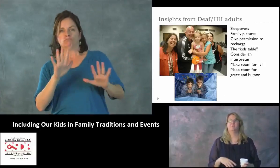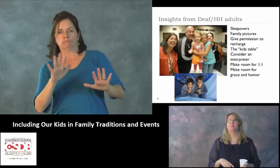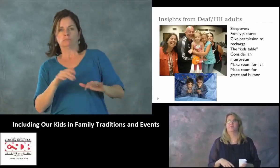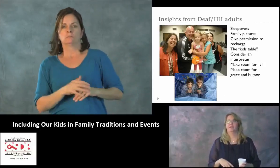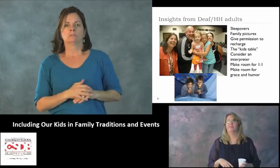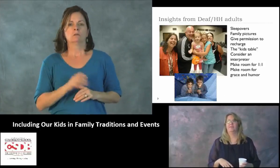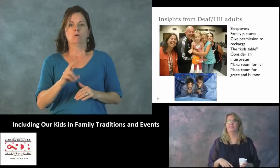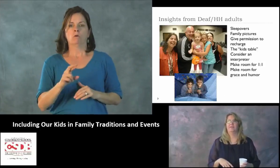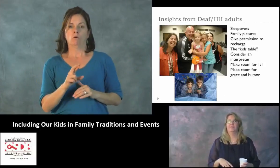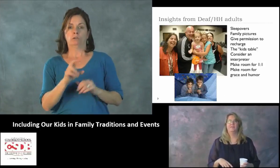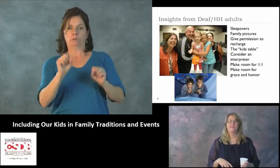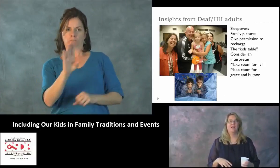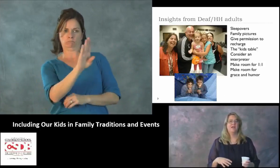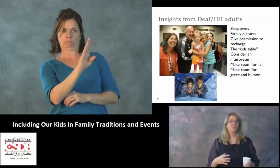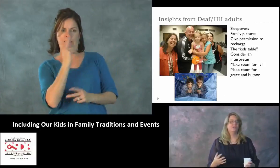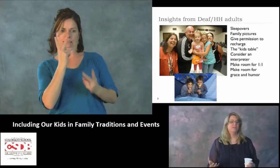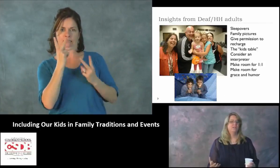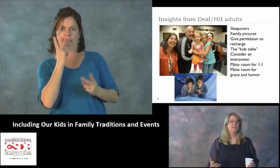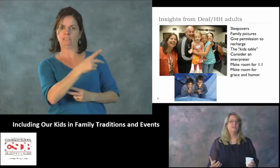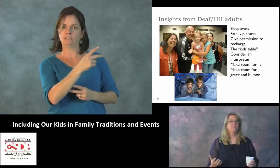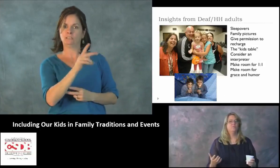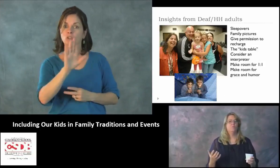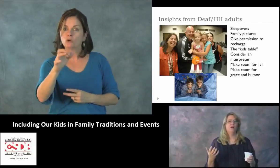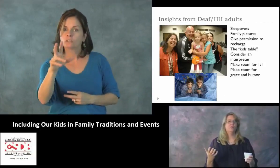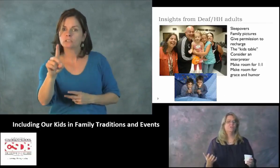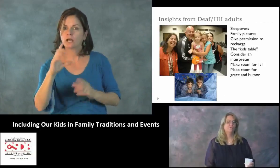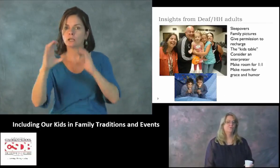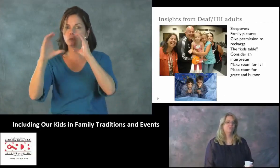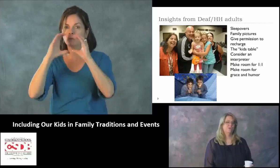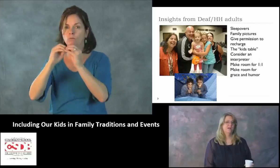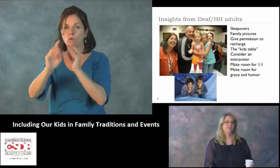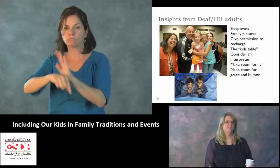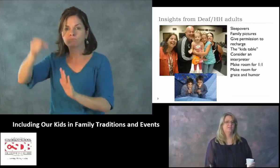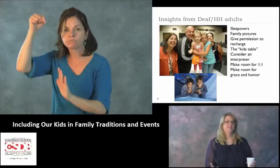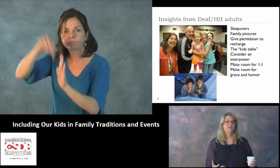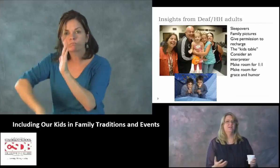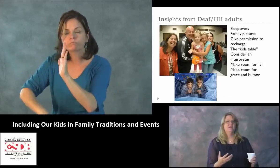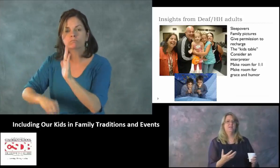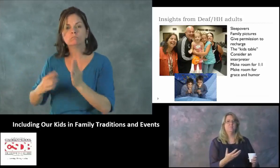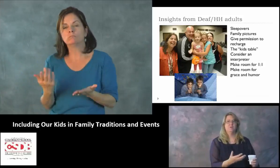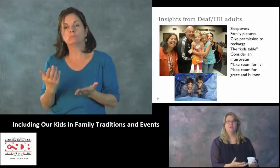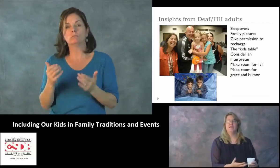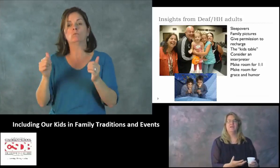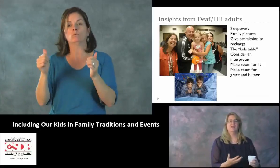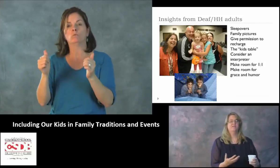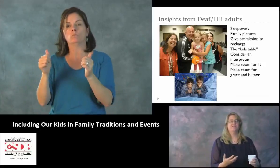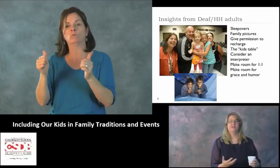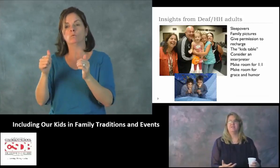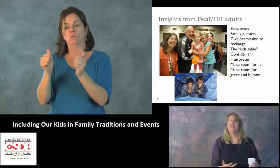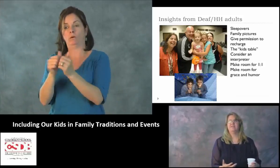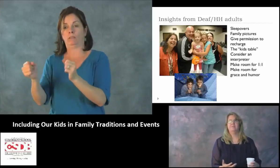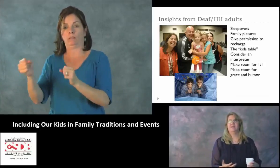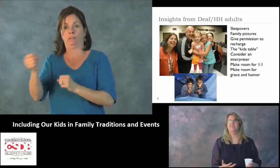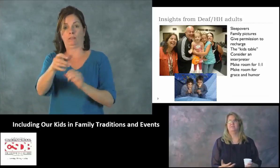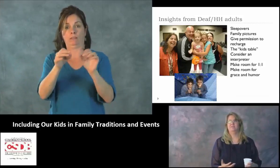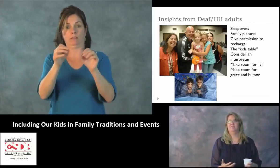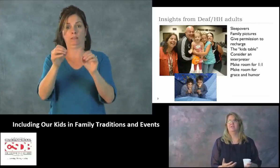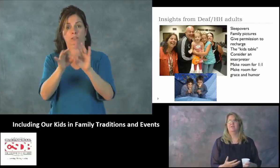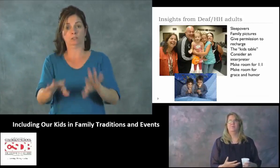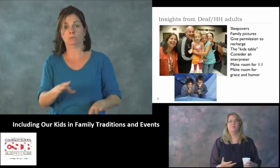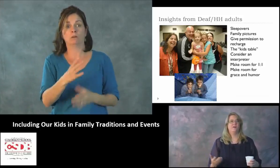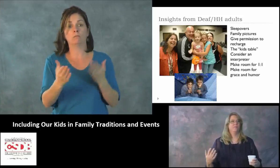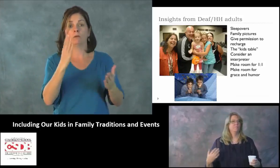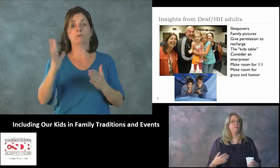be the interpreter at the event, to actually get to watch your own child communicate at a very deep